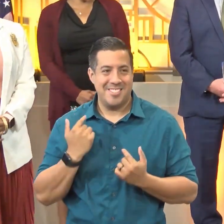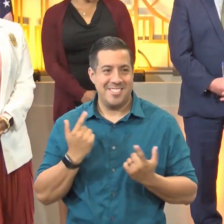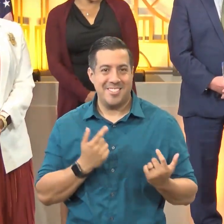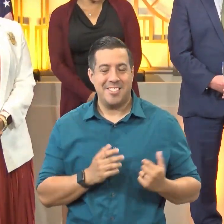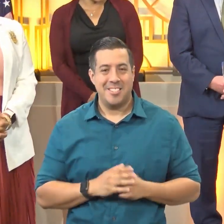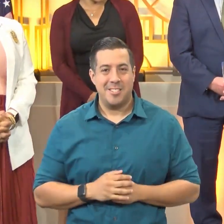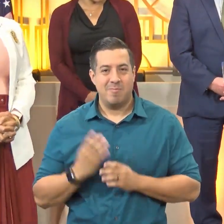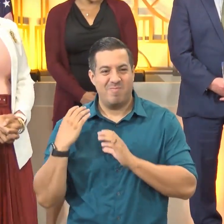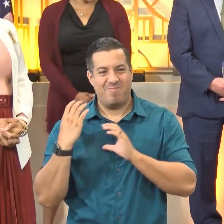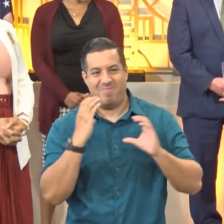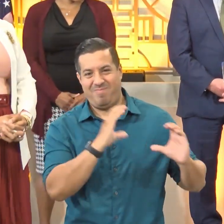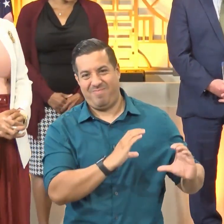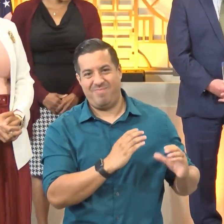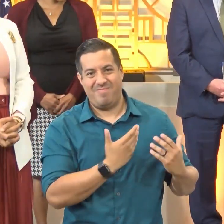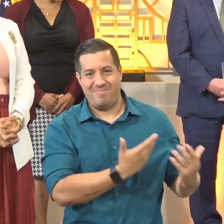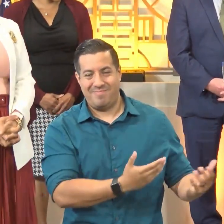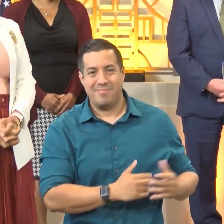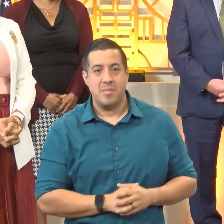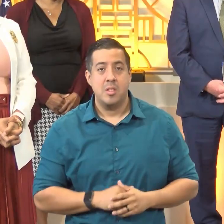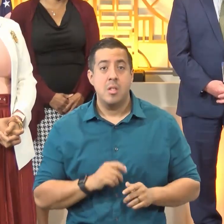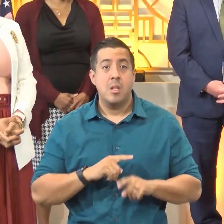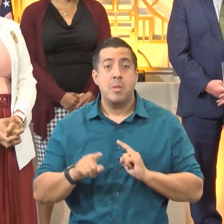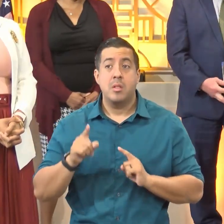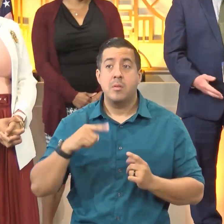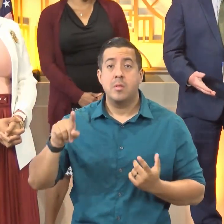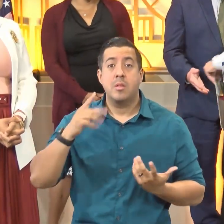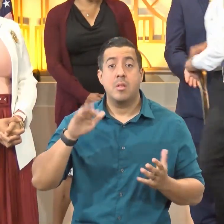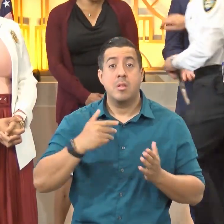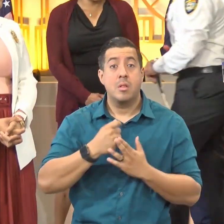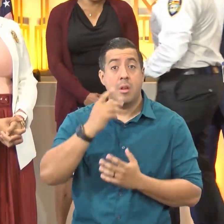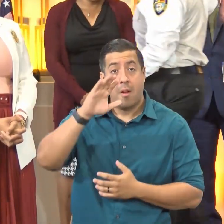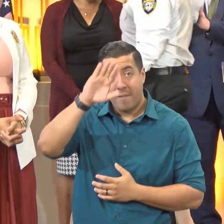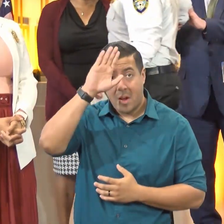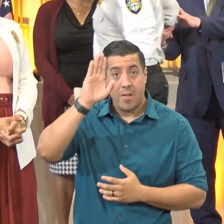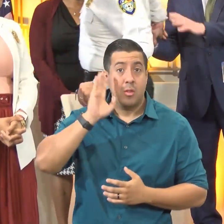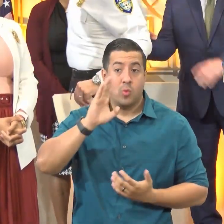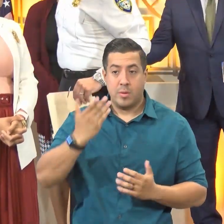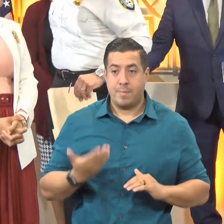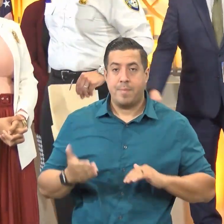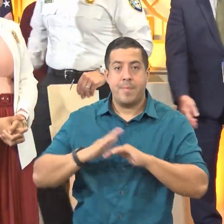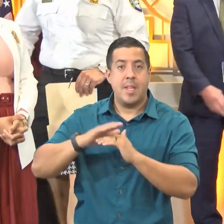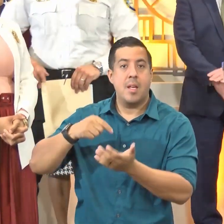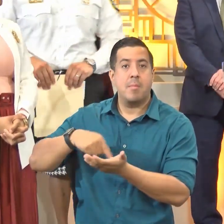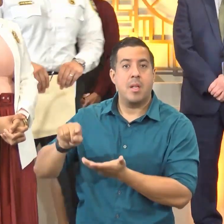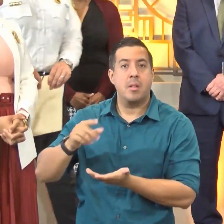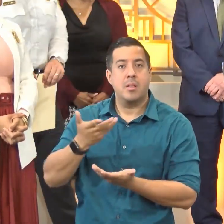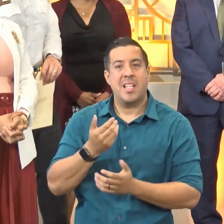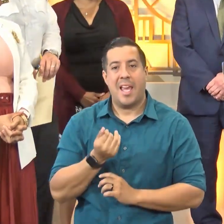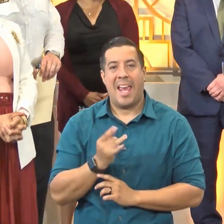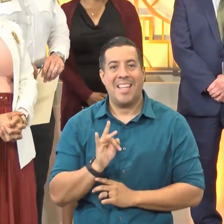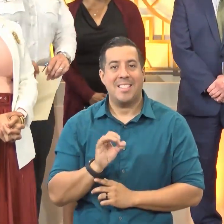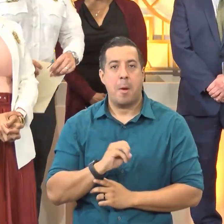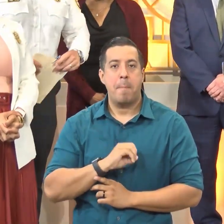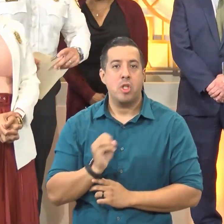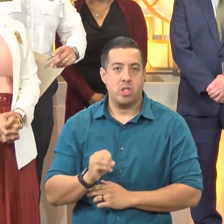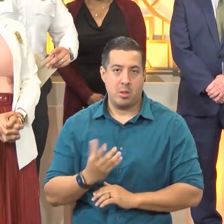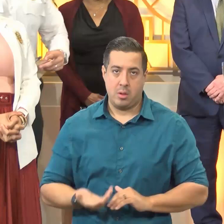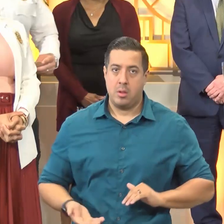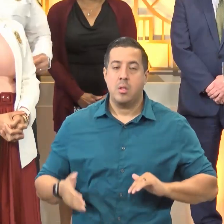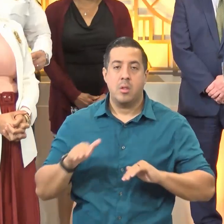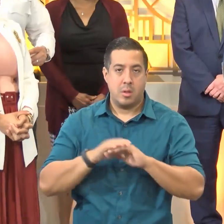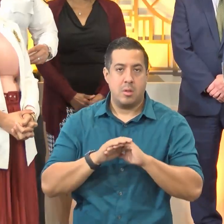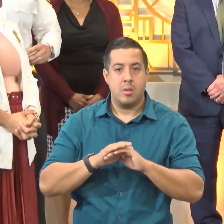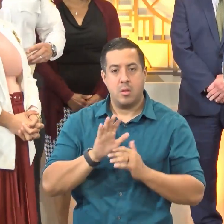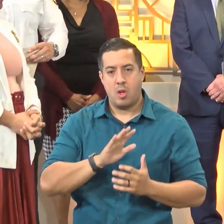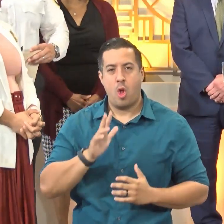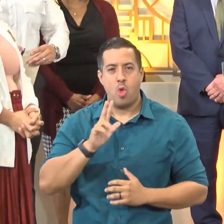and that is, as you could, if everyone can recall, firefighters will be getting a pay raise at a minimum of 18%